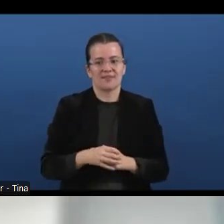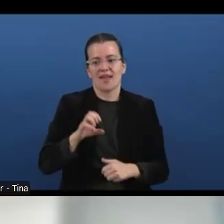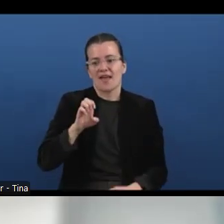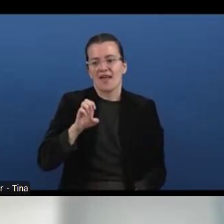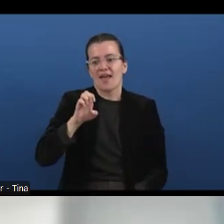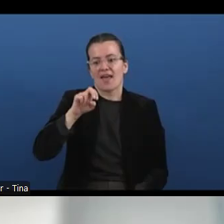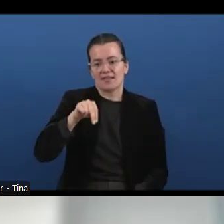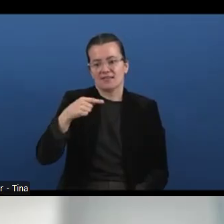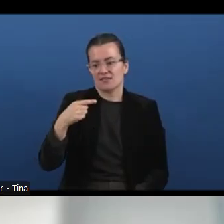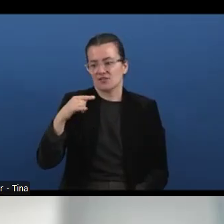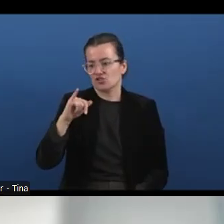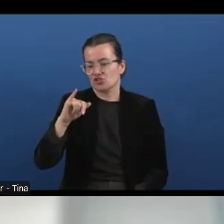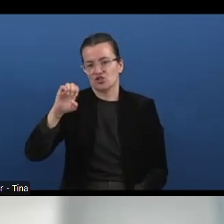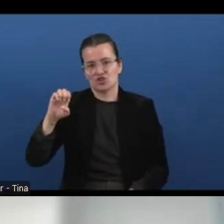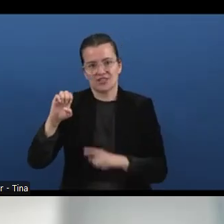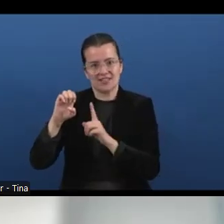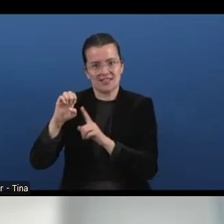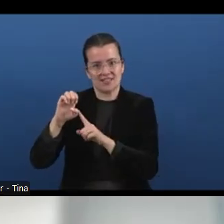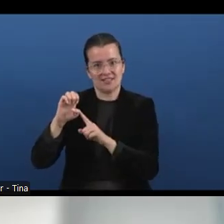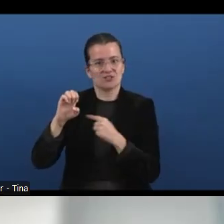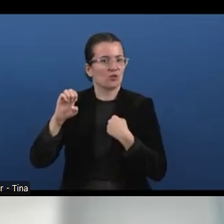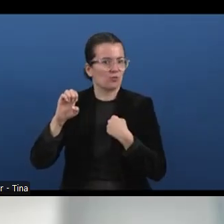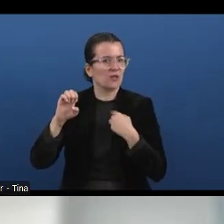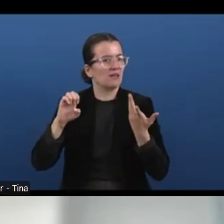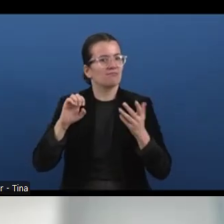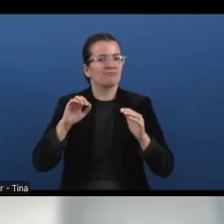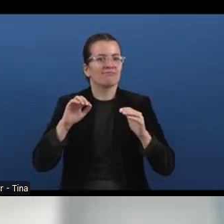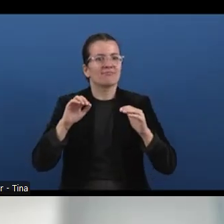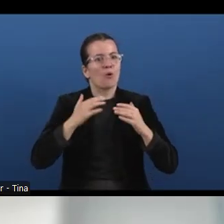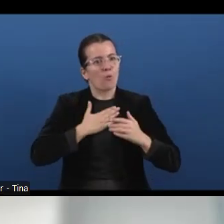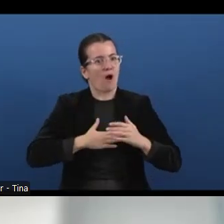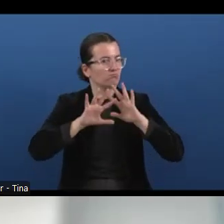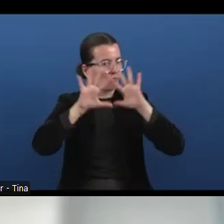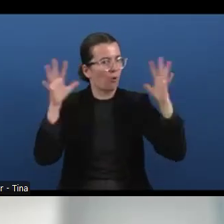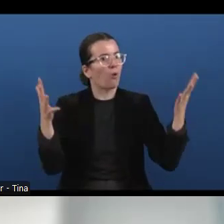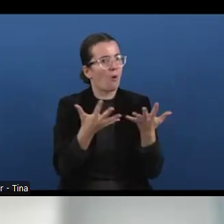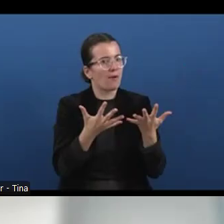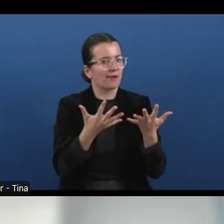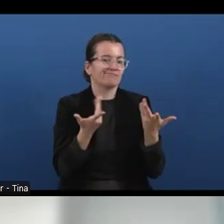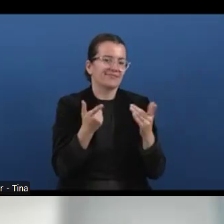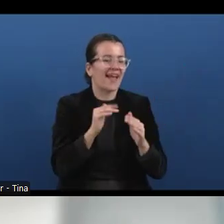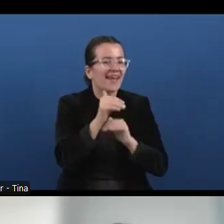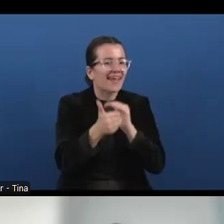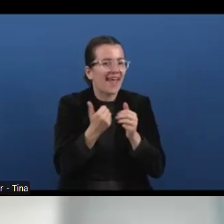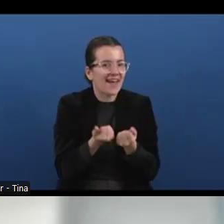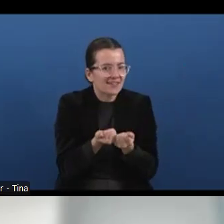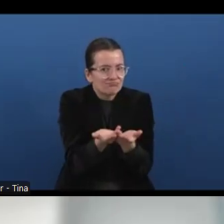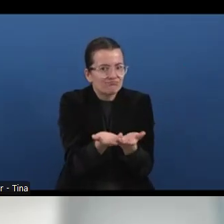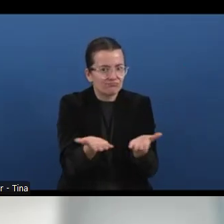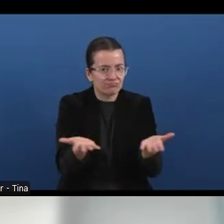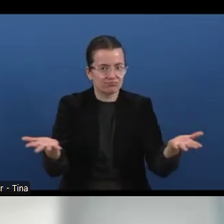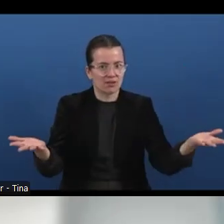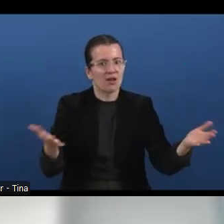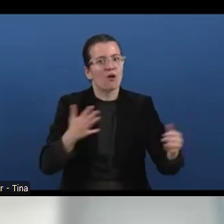Global actions are designed to complement the many local initiatives led by our colleagues all over